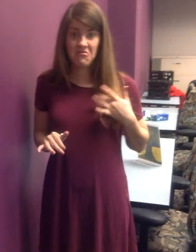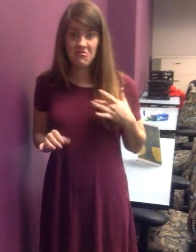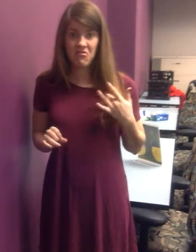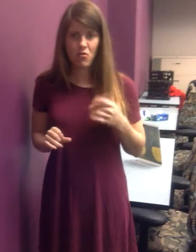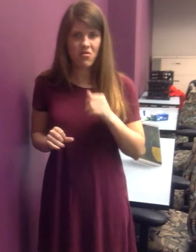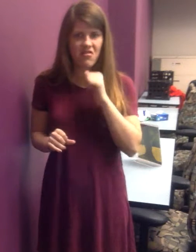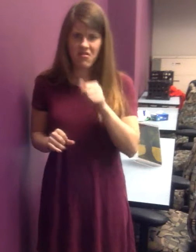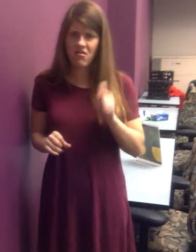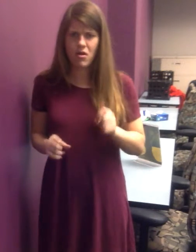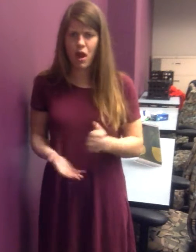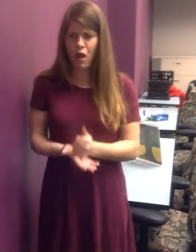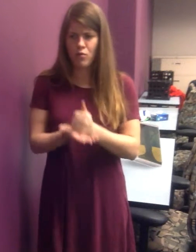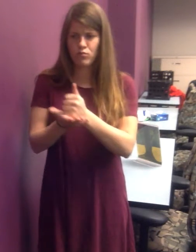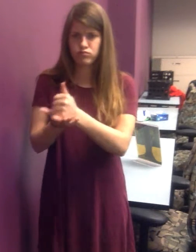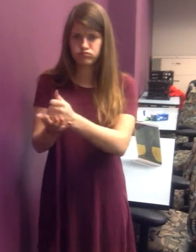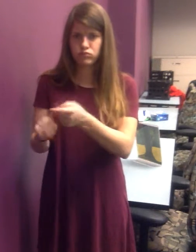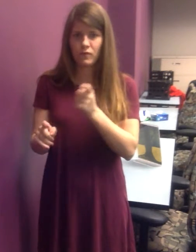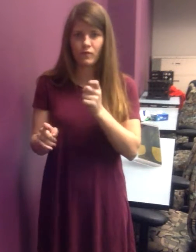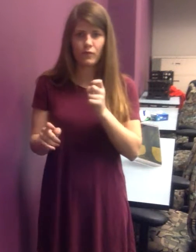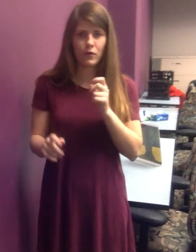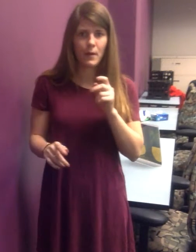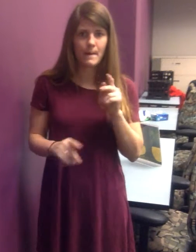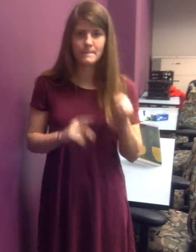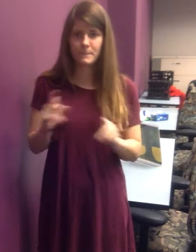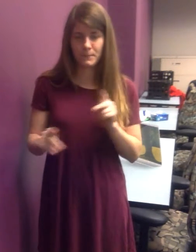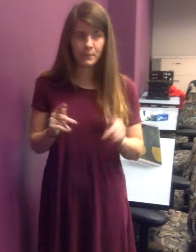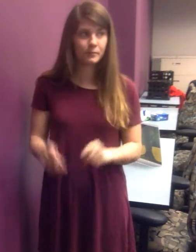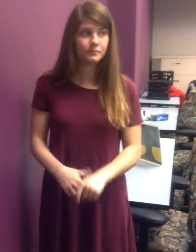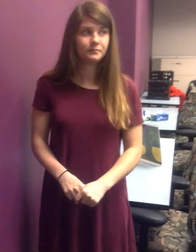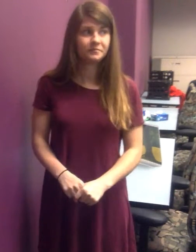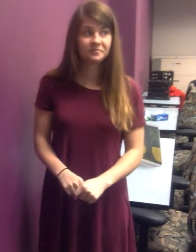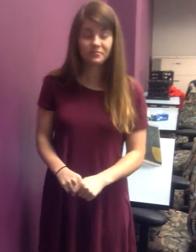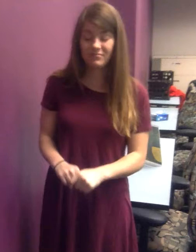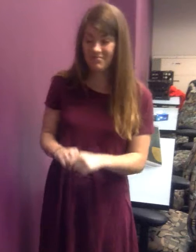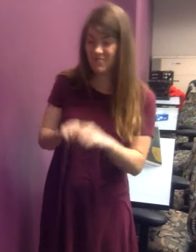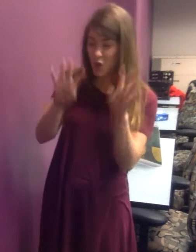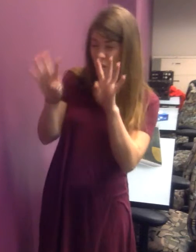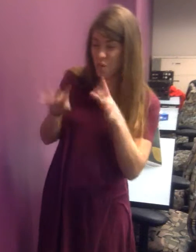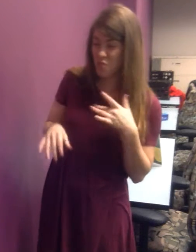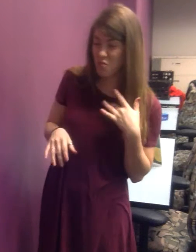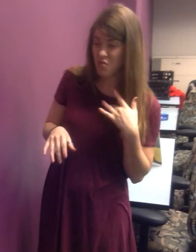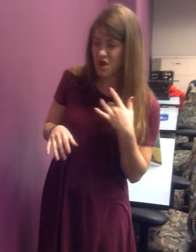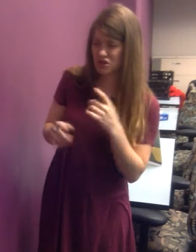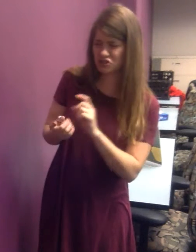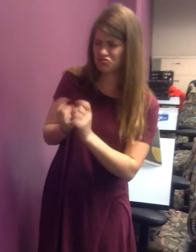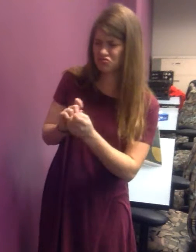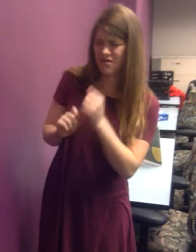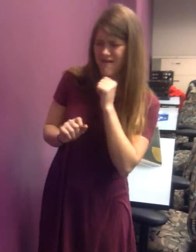me, has become a non-issue. It's a phantom issue. There's nothing wrong with climate. It will change no